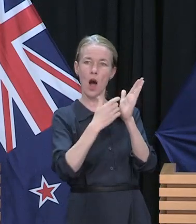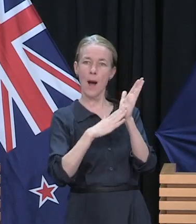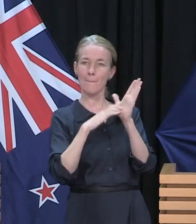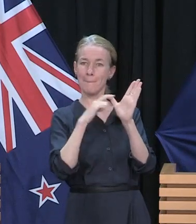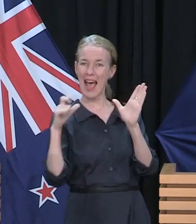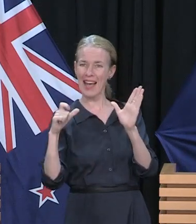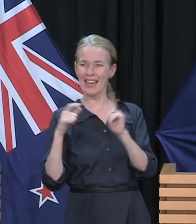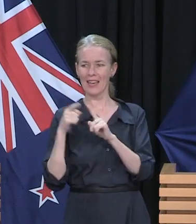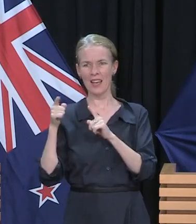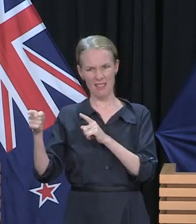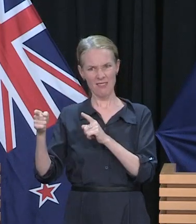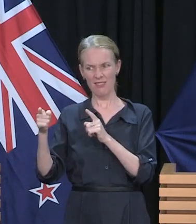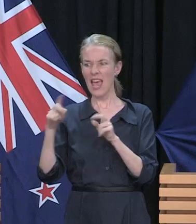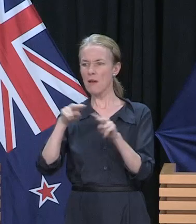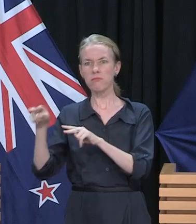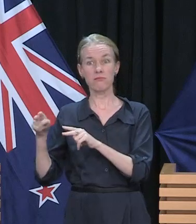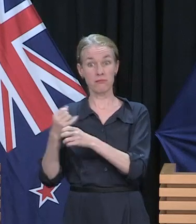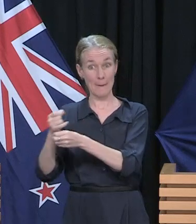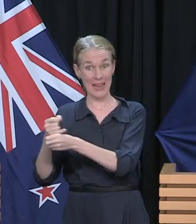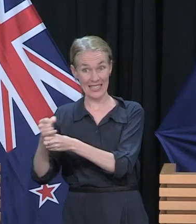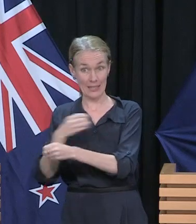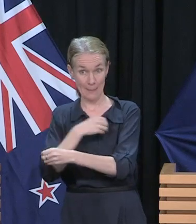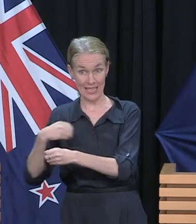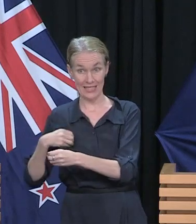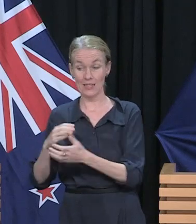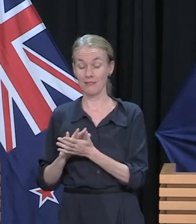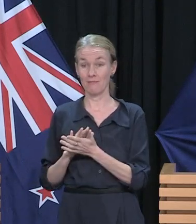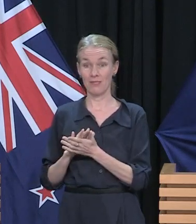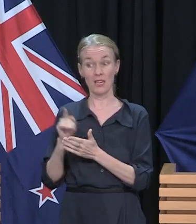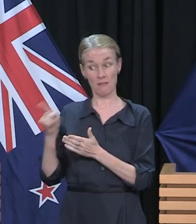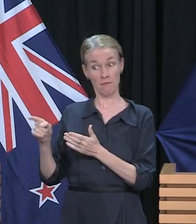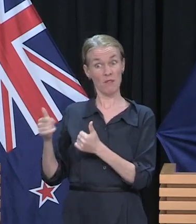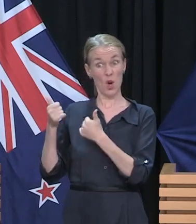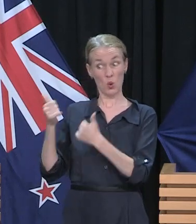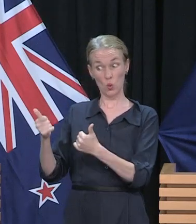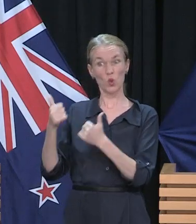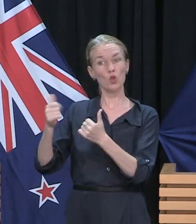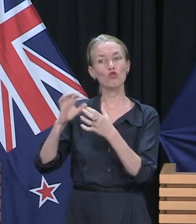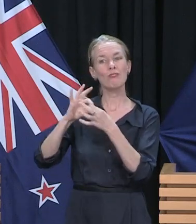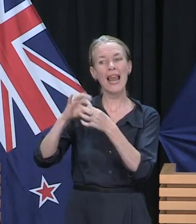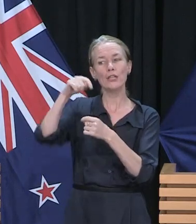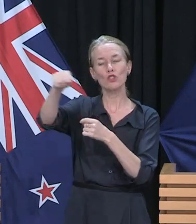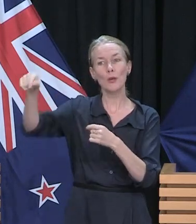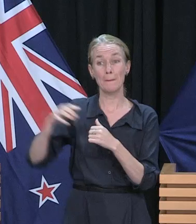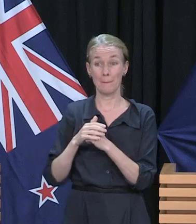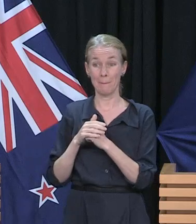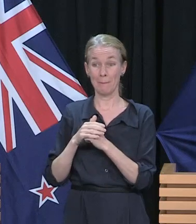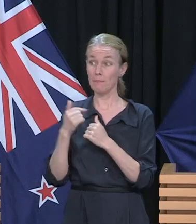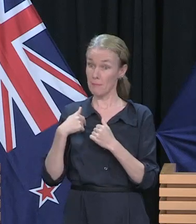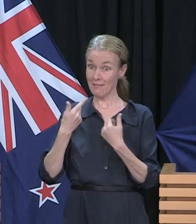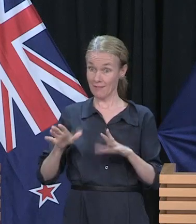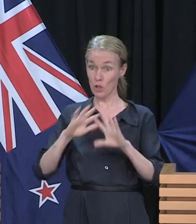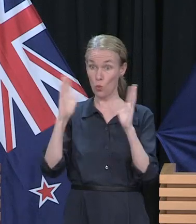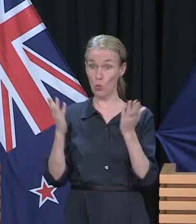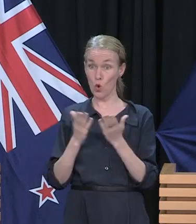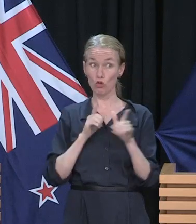world as a politician, can tell you that our PharmaC system is the envy of many other countries around the world when they look at the price they pay